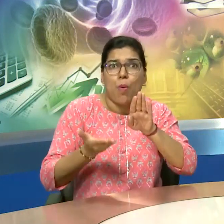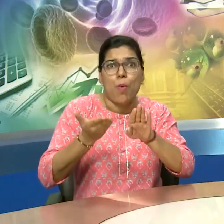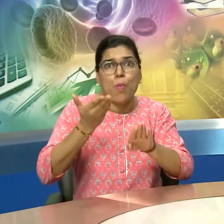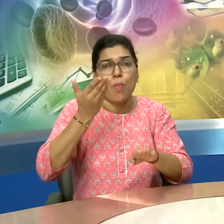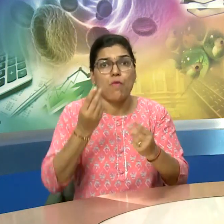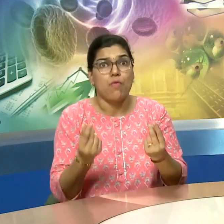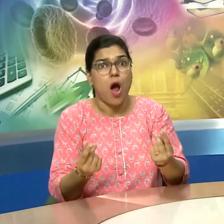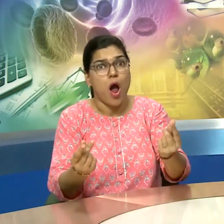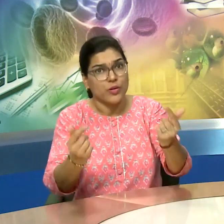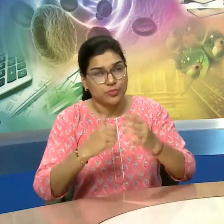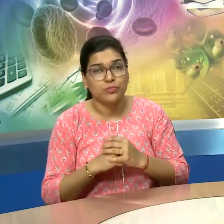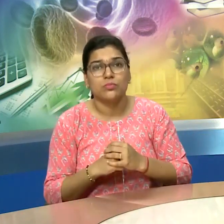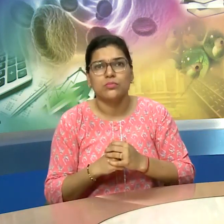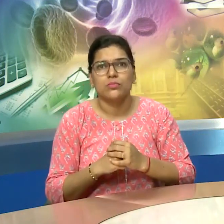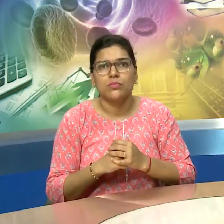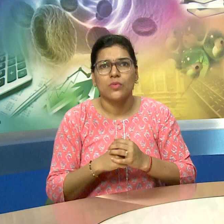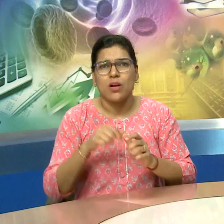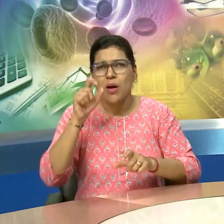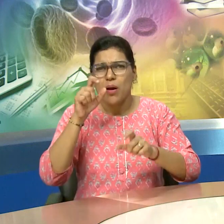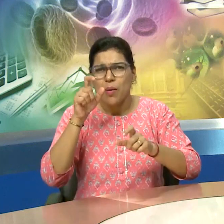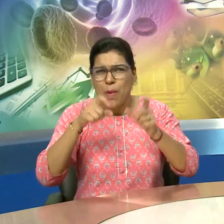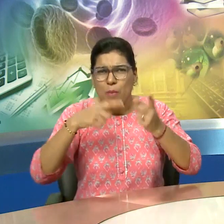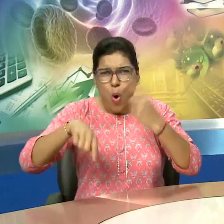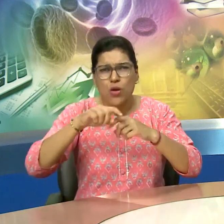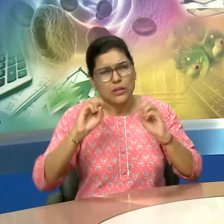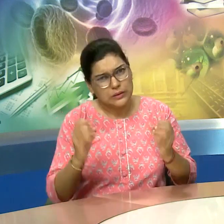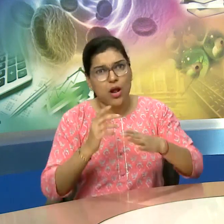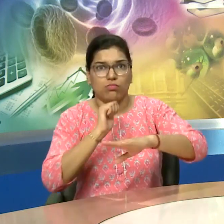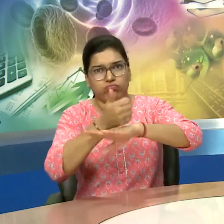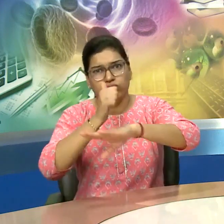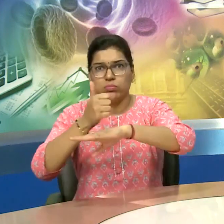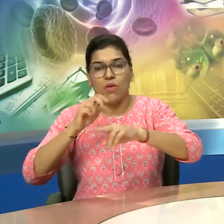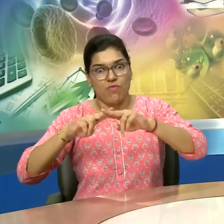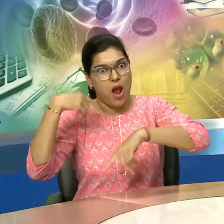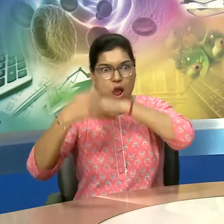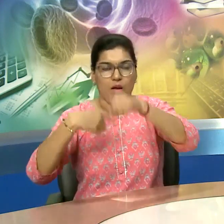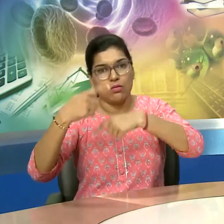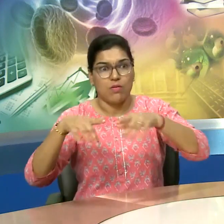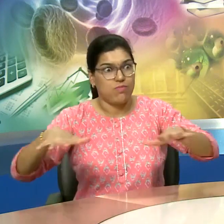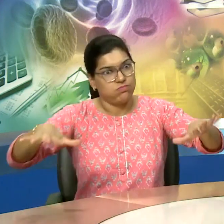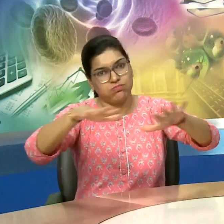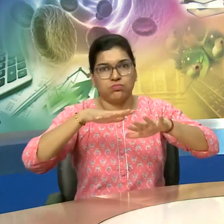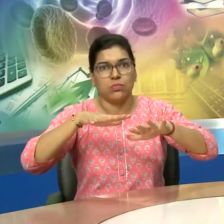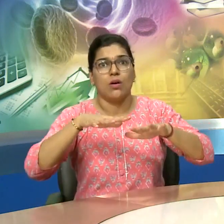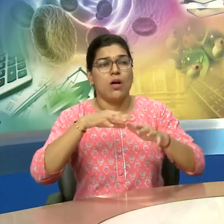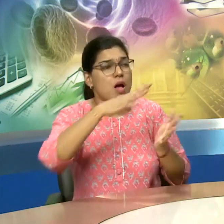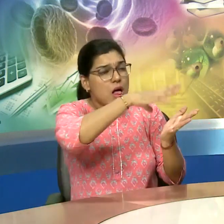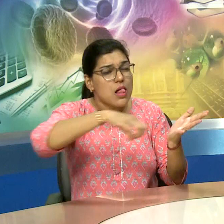they embarked on manufacturing activities, and then industrialization began.